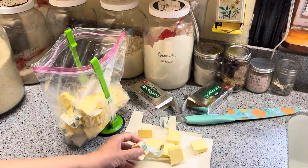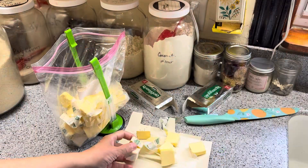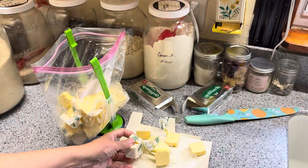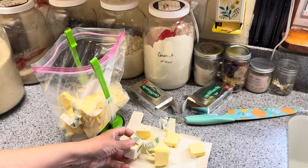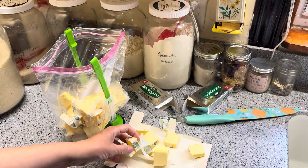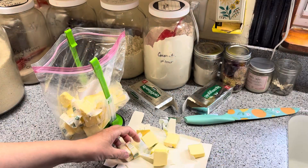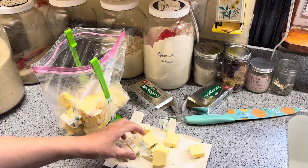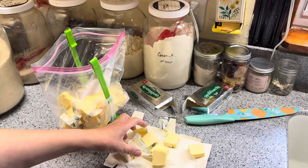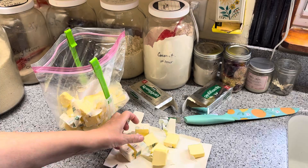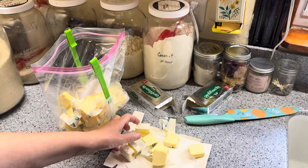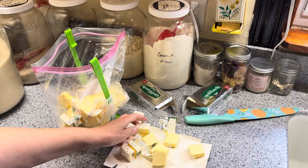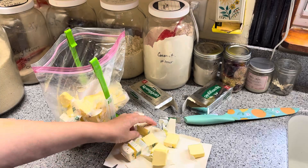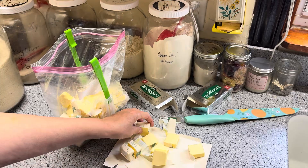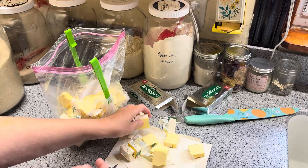accurate.